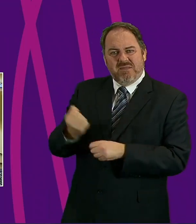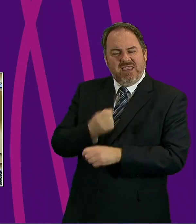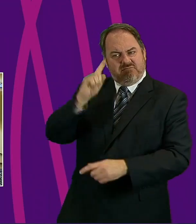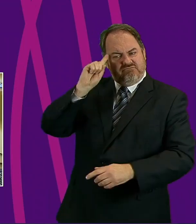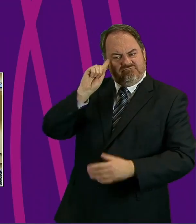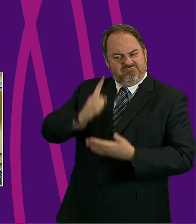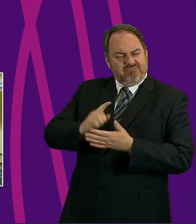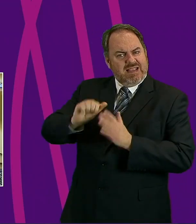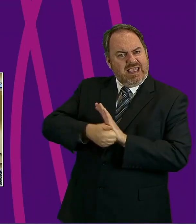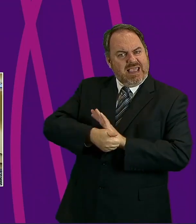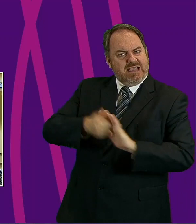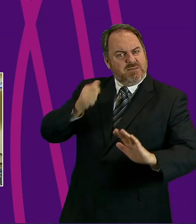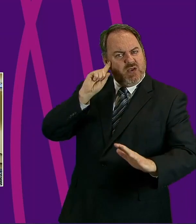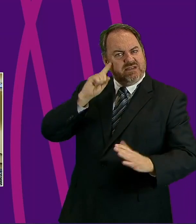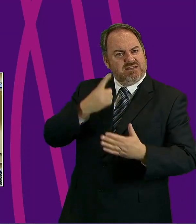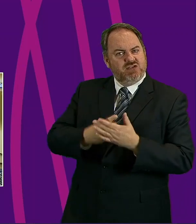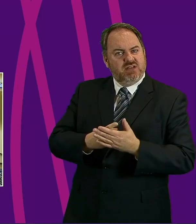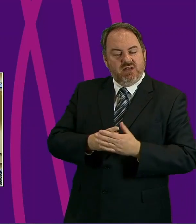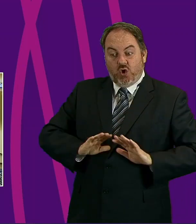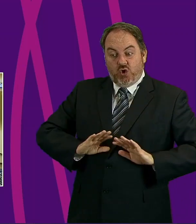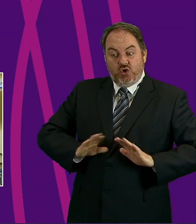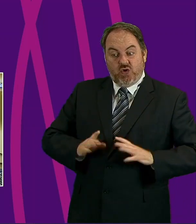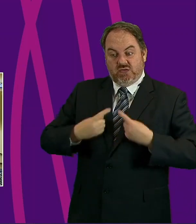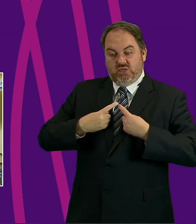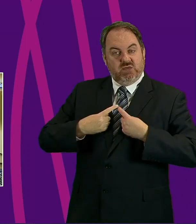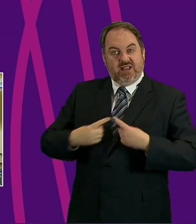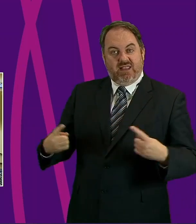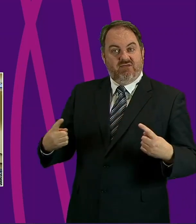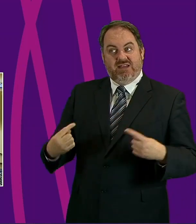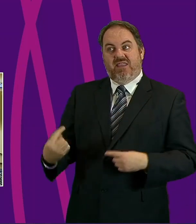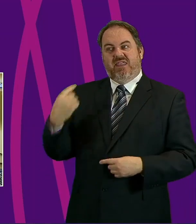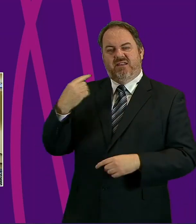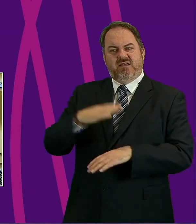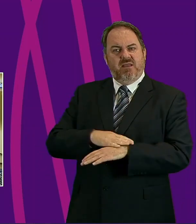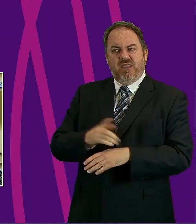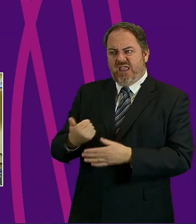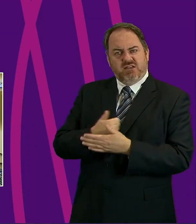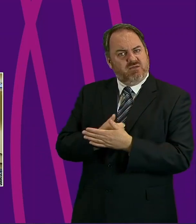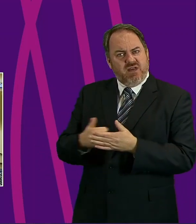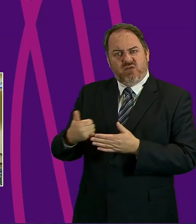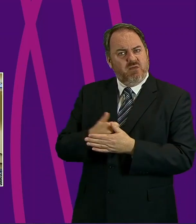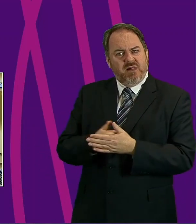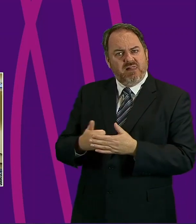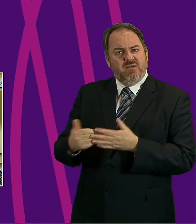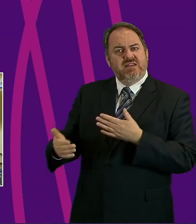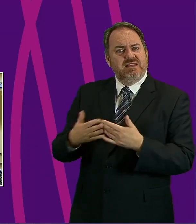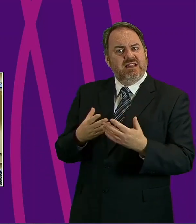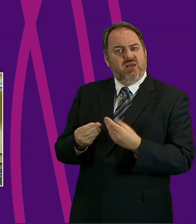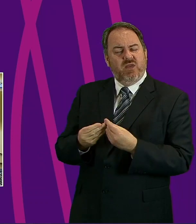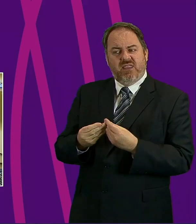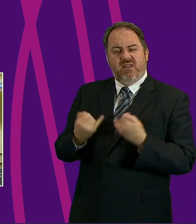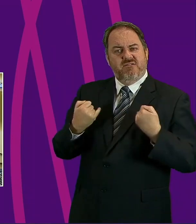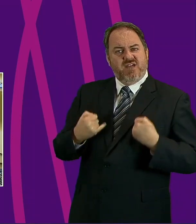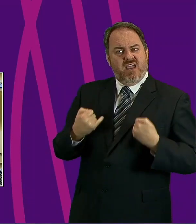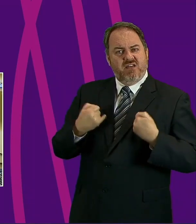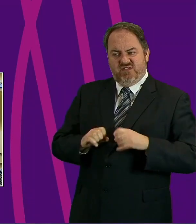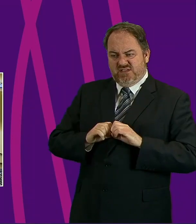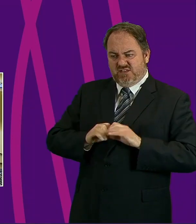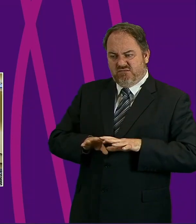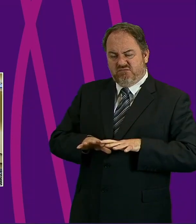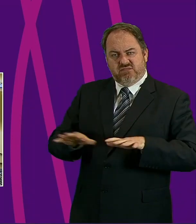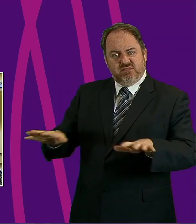from a public health point of view, and that is the normal way of dealing with virus outbreaks like this one, and I